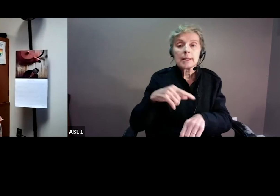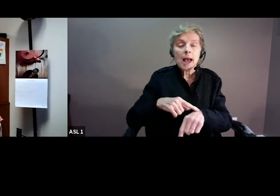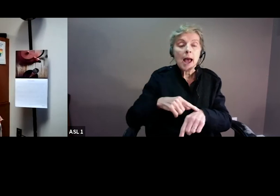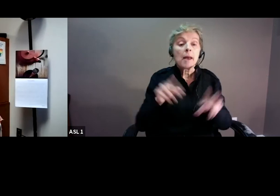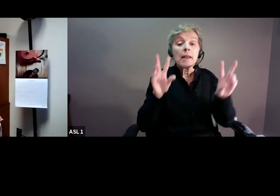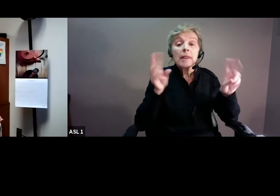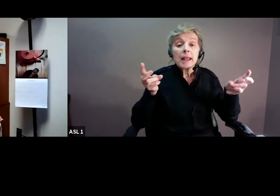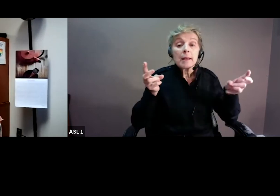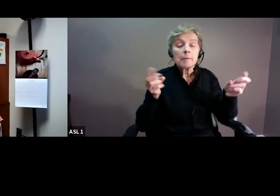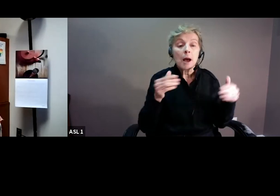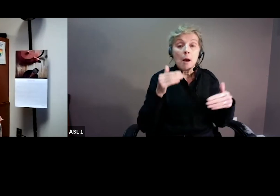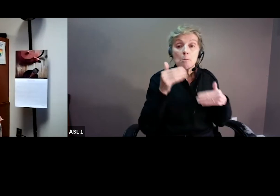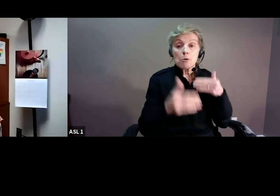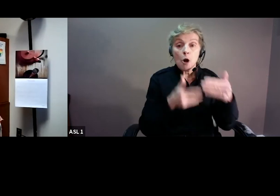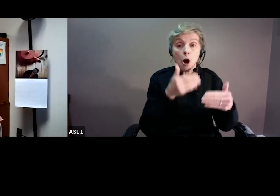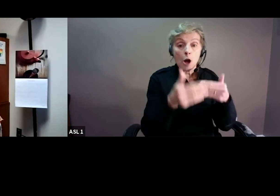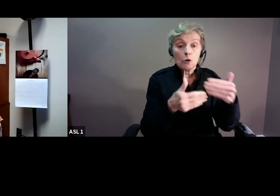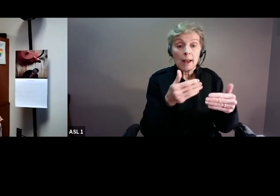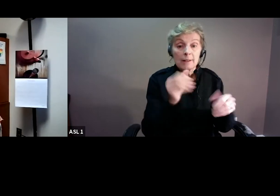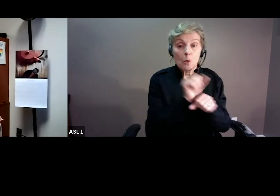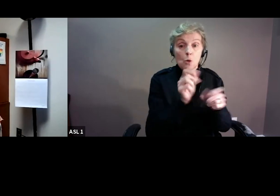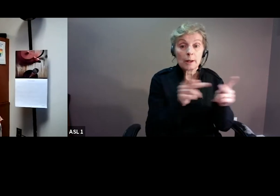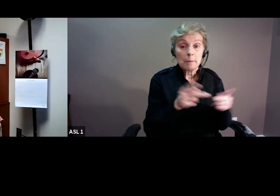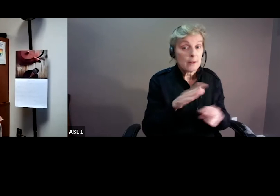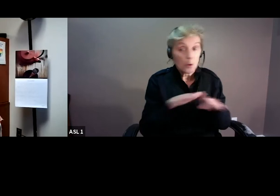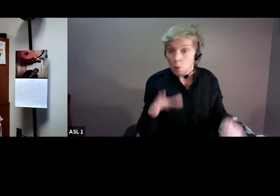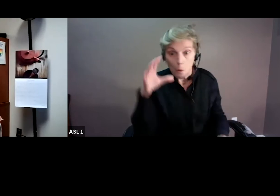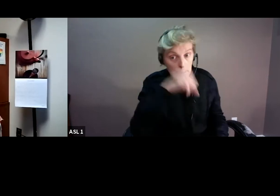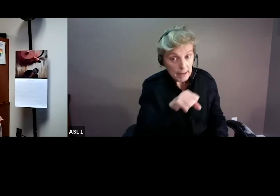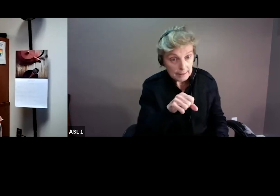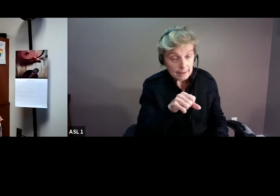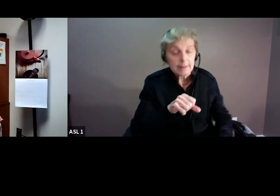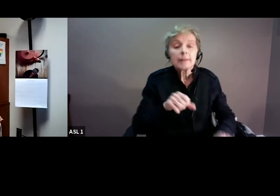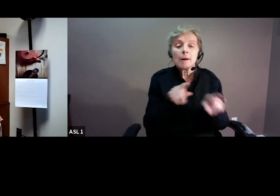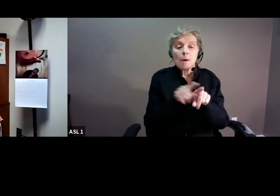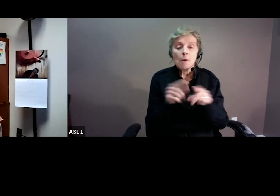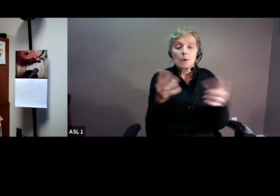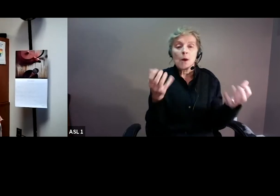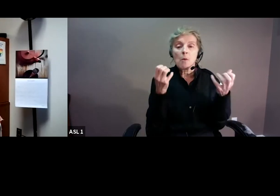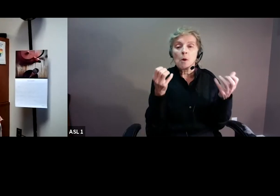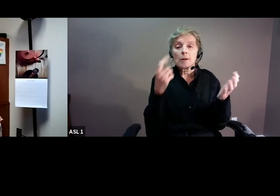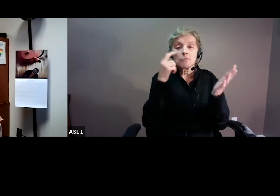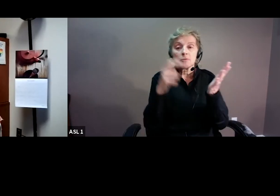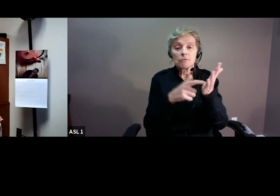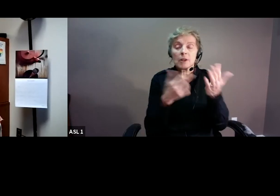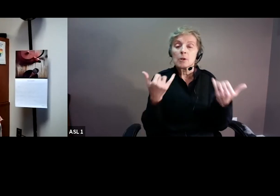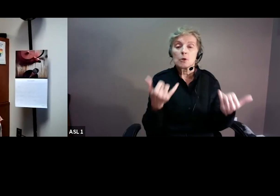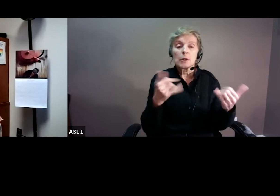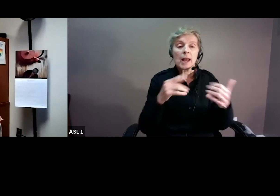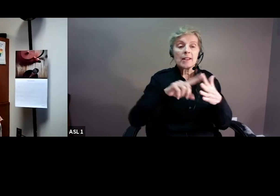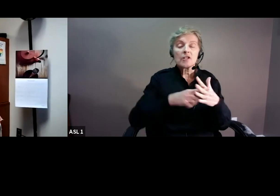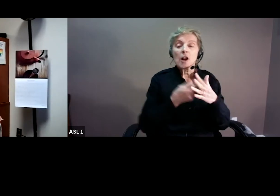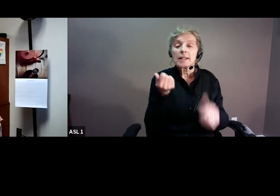theme Progress in the Workplace. Don't miss it. I'd also like to acknowledge that today is the start of the 16 days